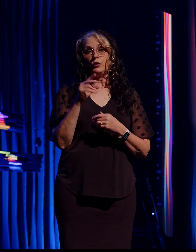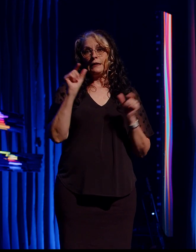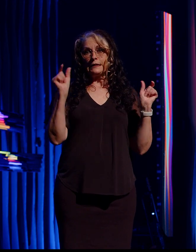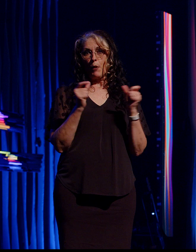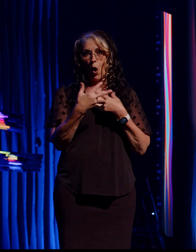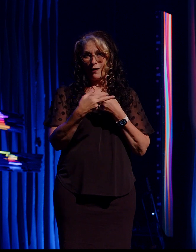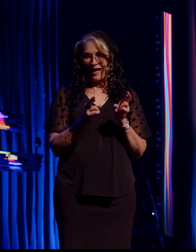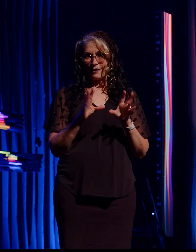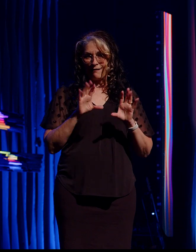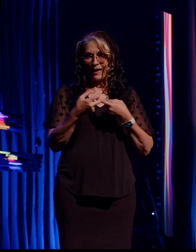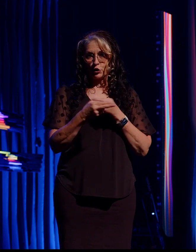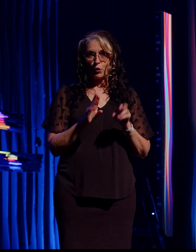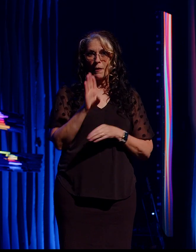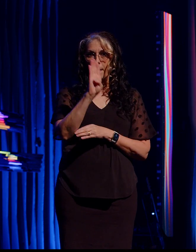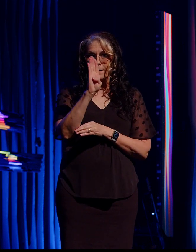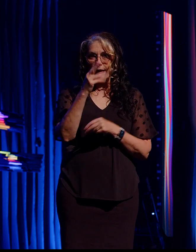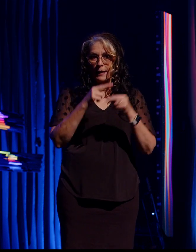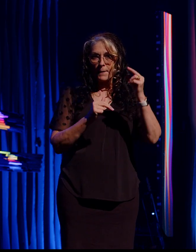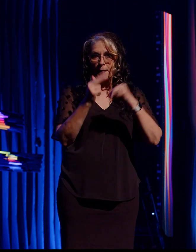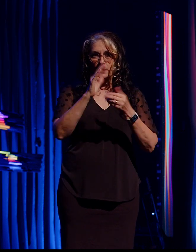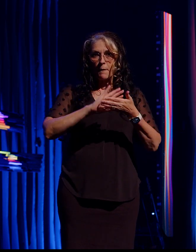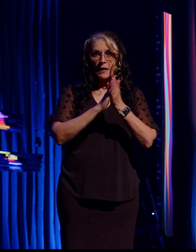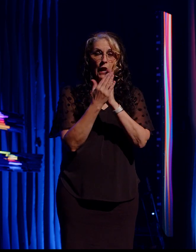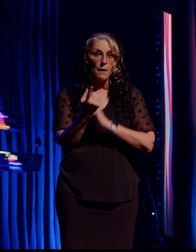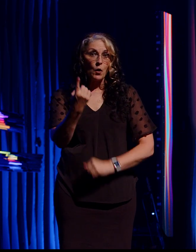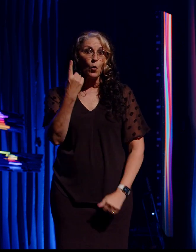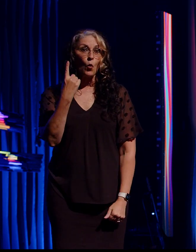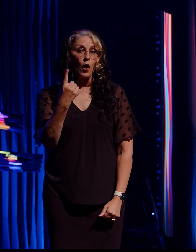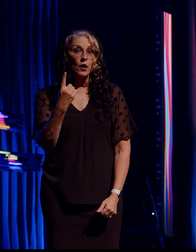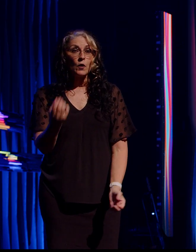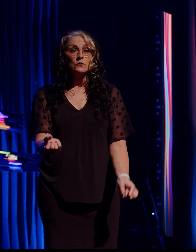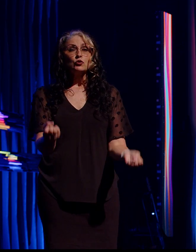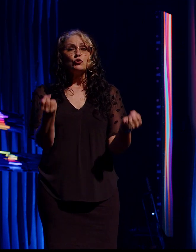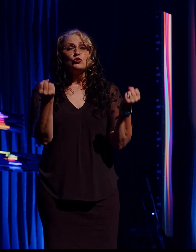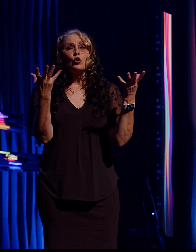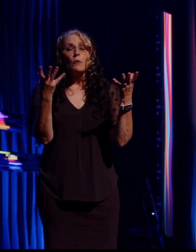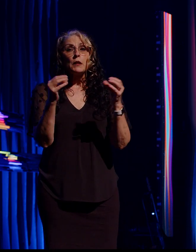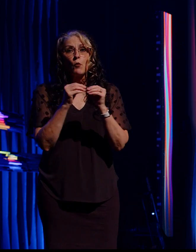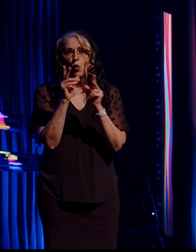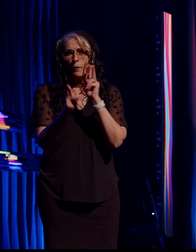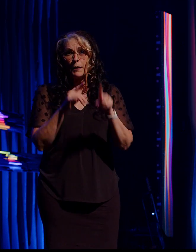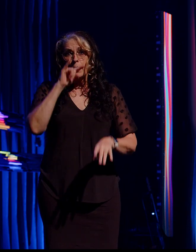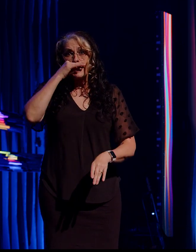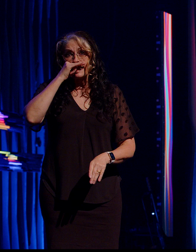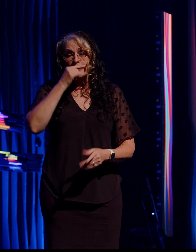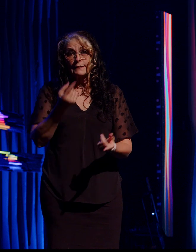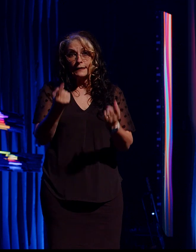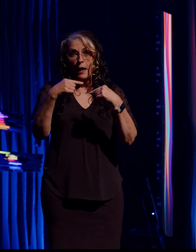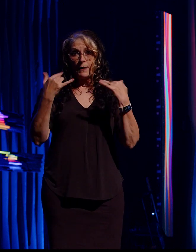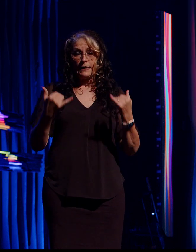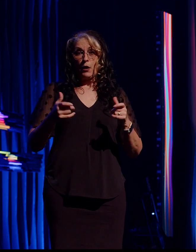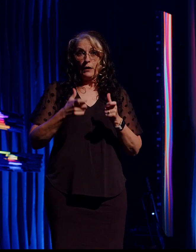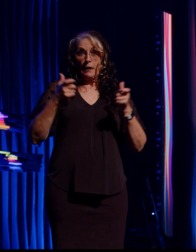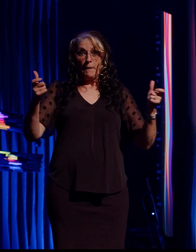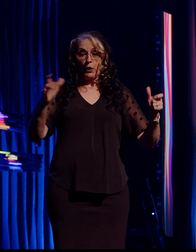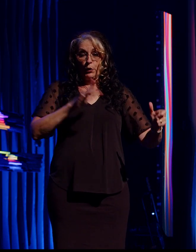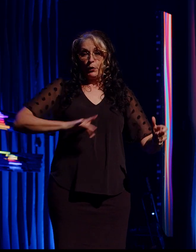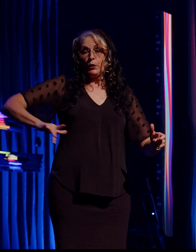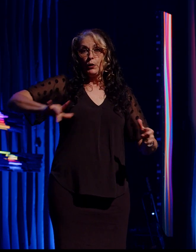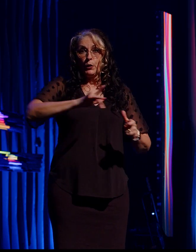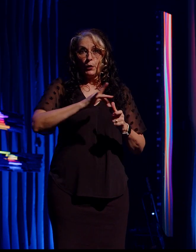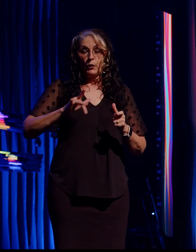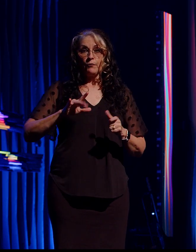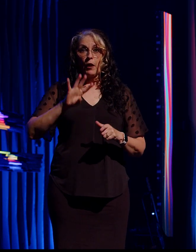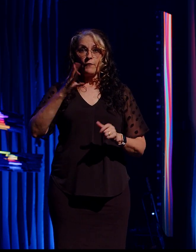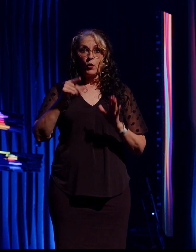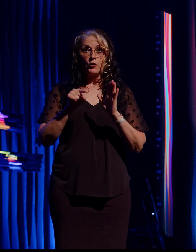in the B building and turn it into one, because we have so many more people and kids coming right now. We need a bigger space. So we broke off